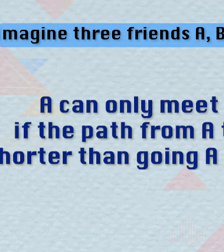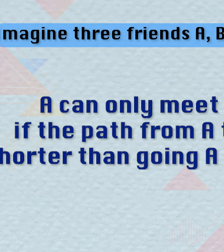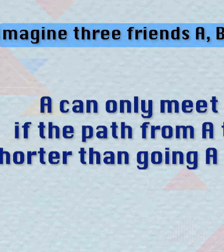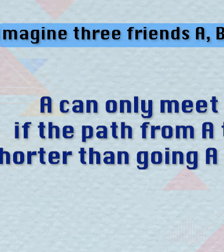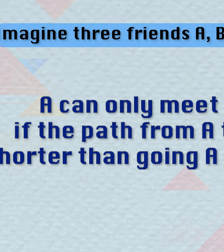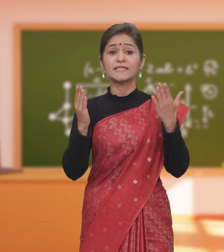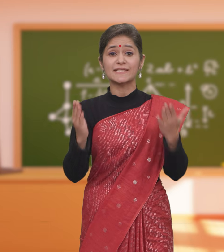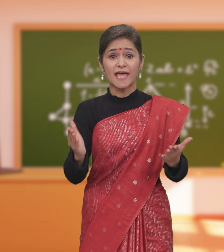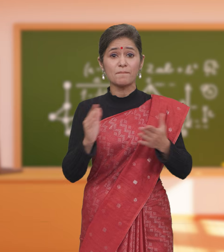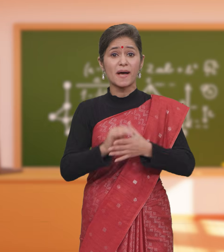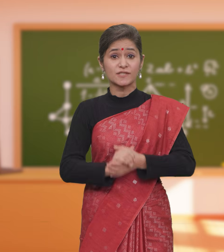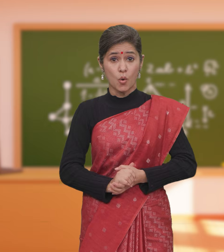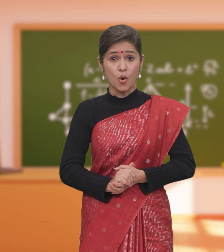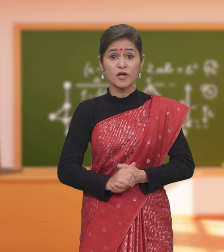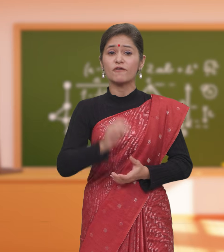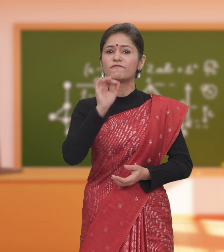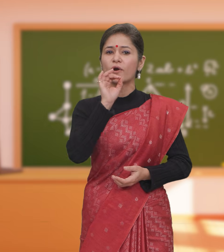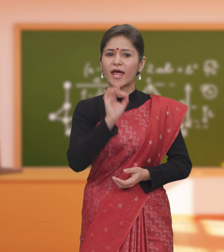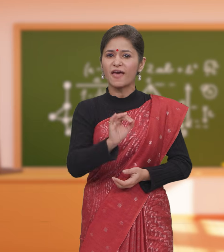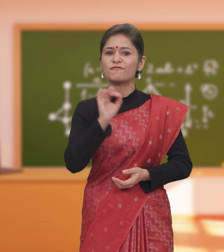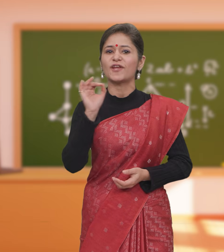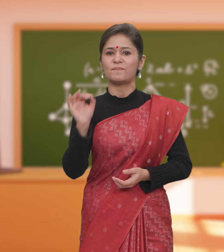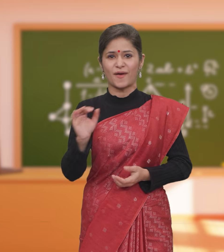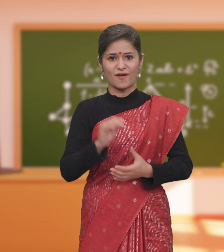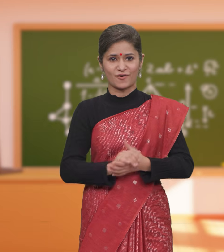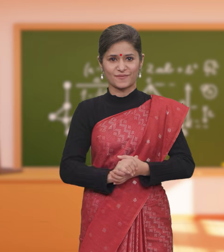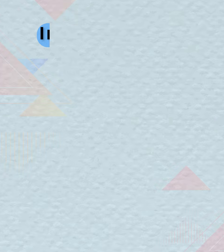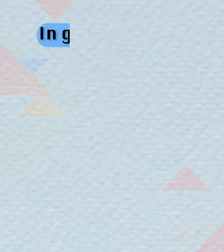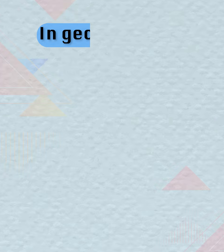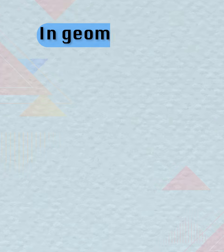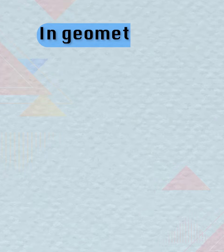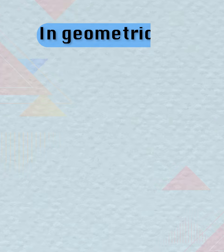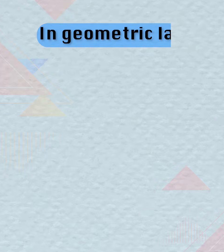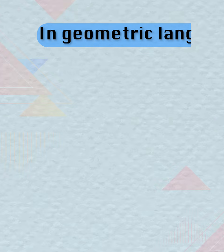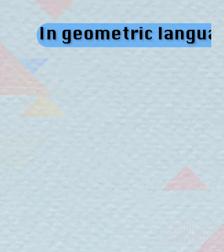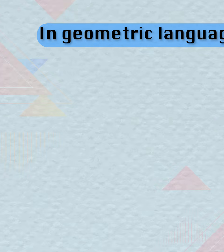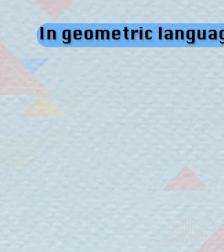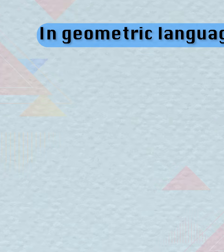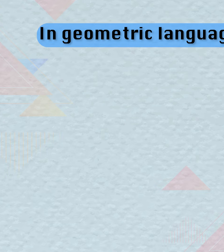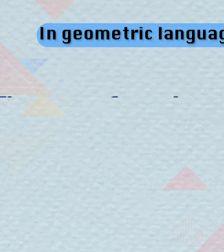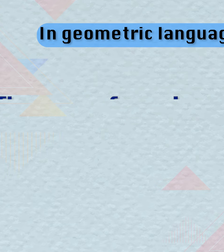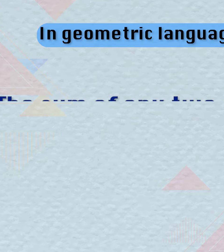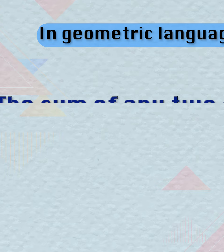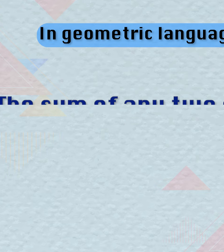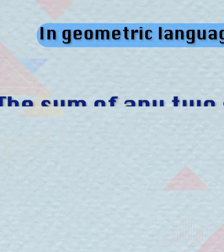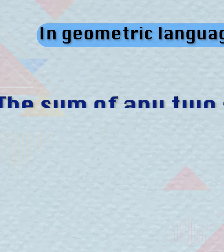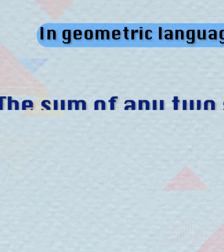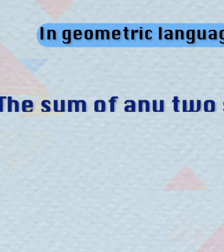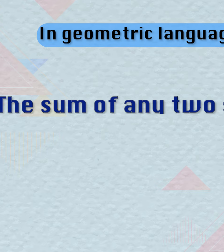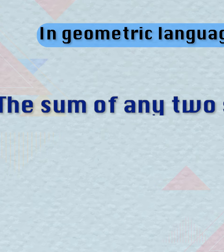to B. The same must hold for every pair. In geometric language, the sum of any two